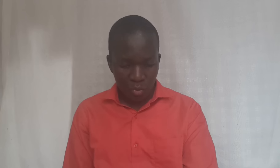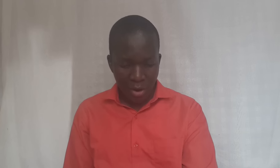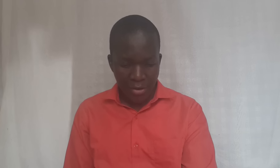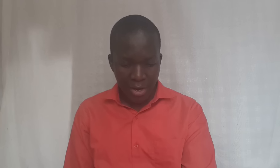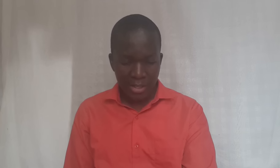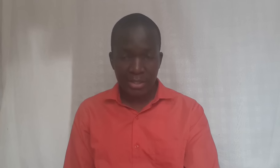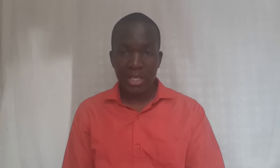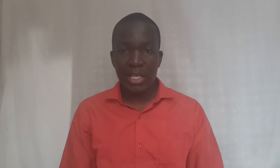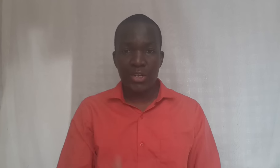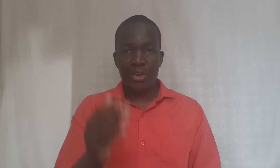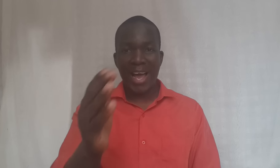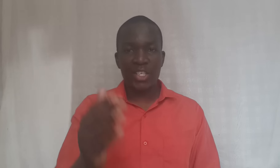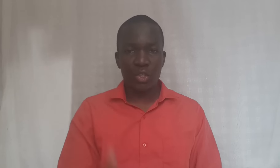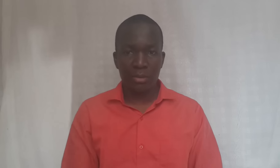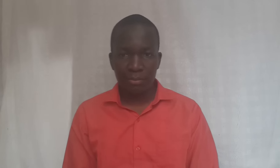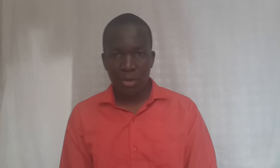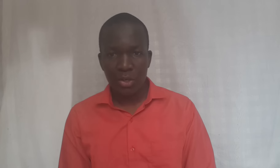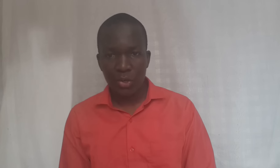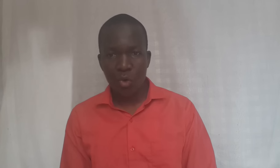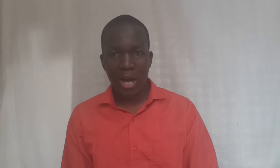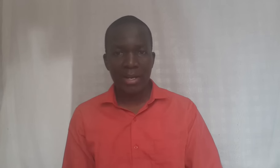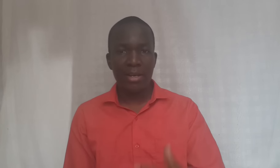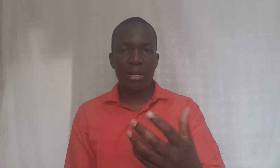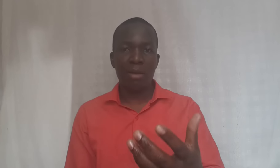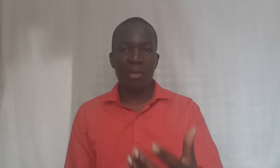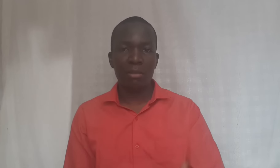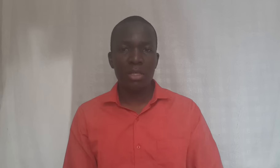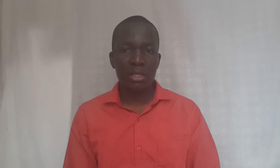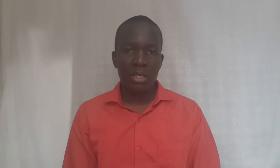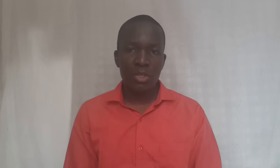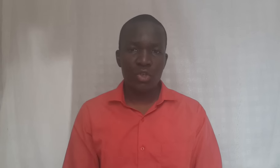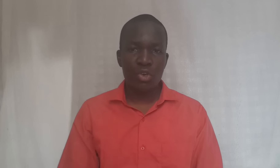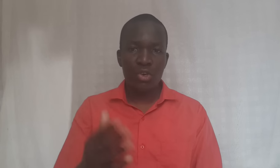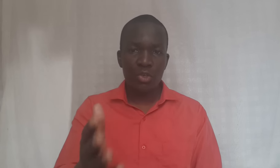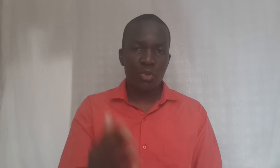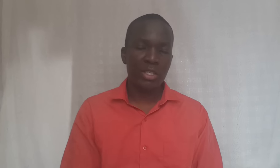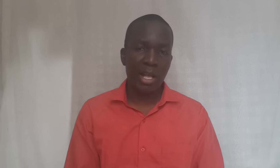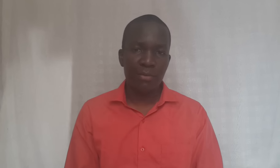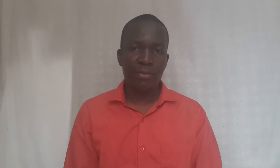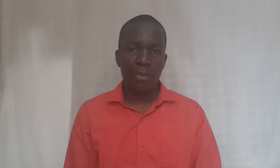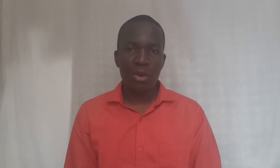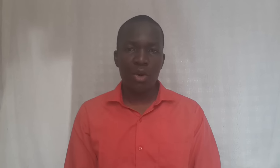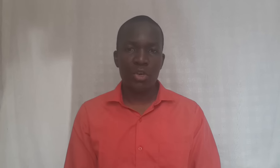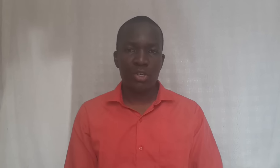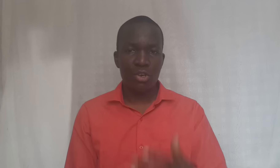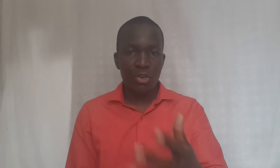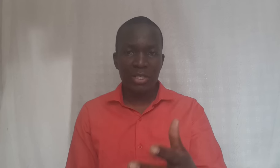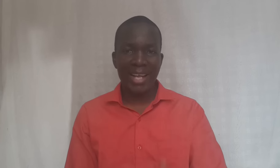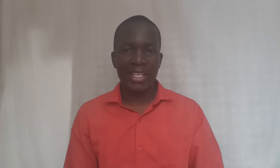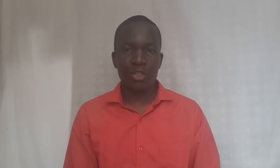word here is introduction. You want maybe to introduce yourself or introduce a lesson.